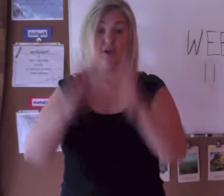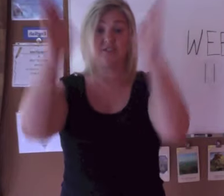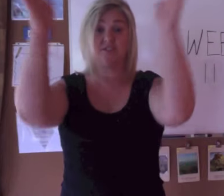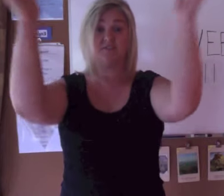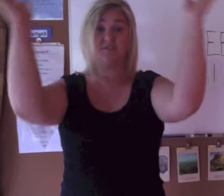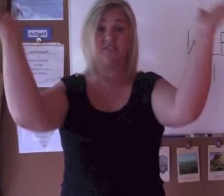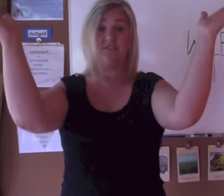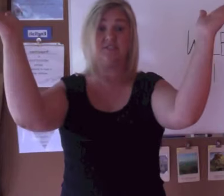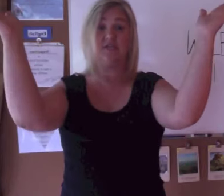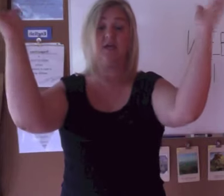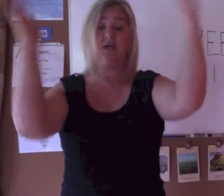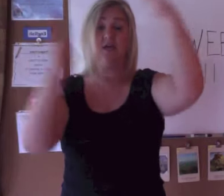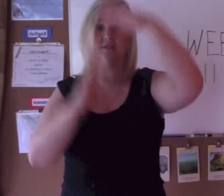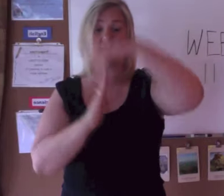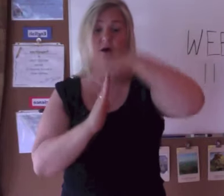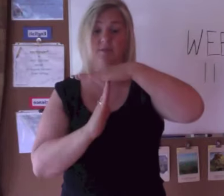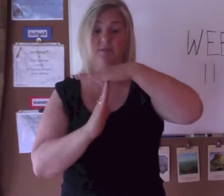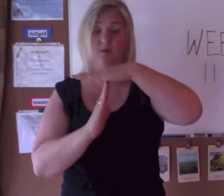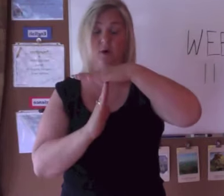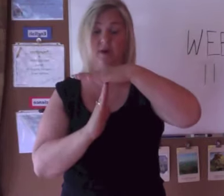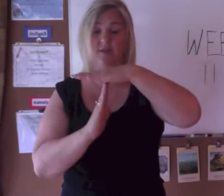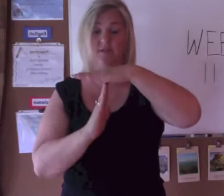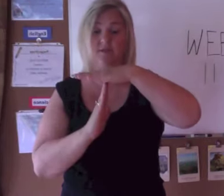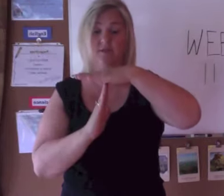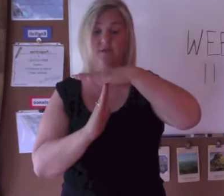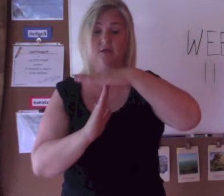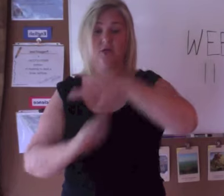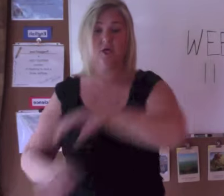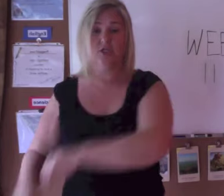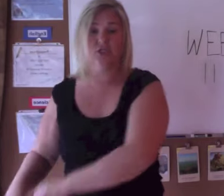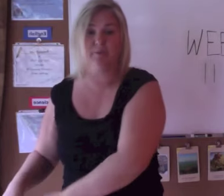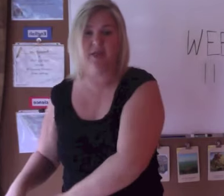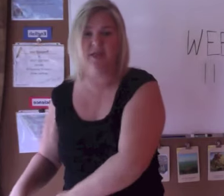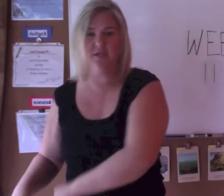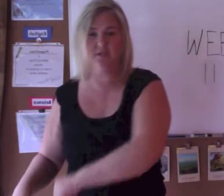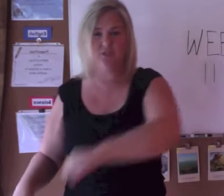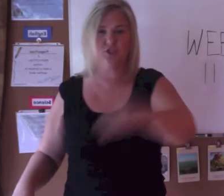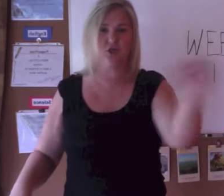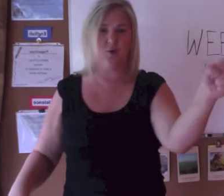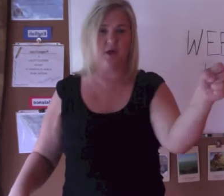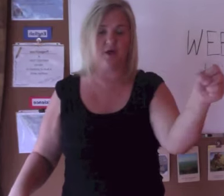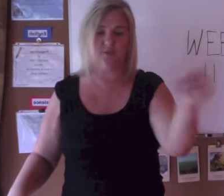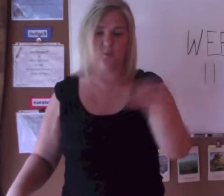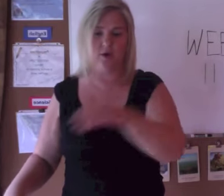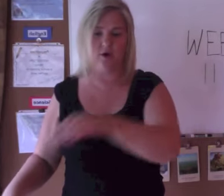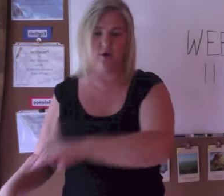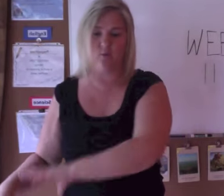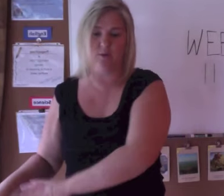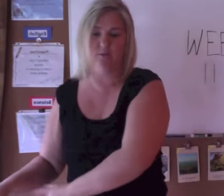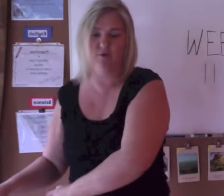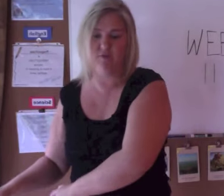Francis of Assisi and Thomas Aquinas. Japan's shoguns. We are removing